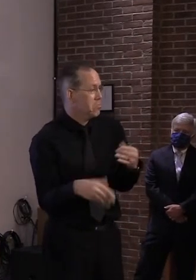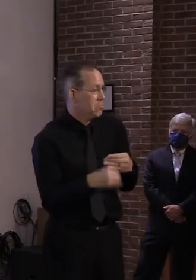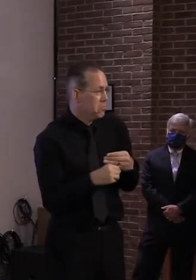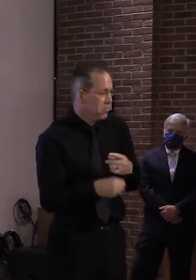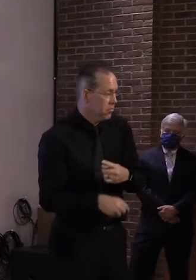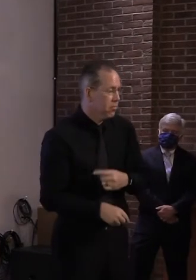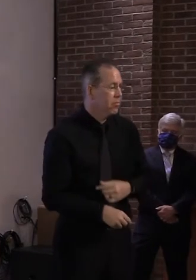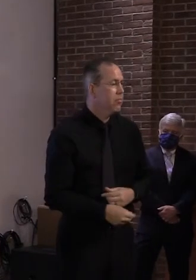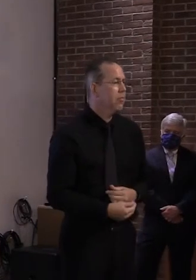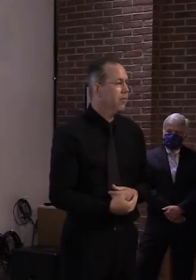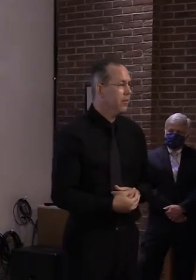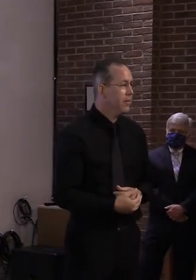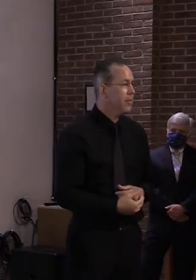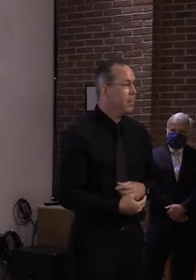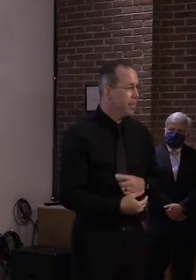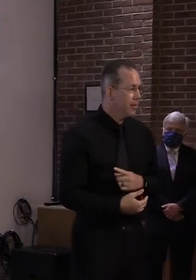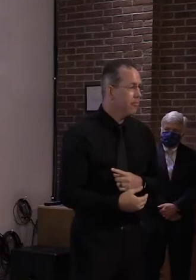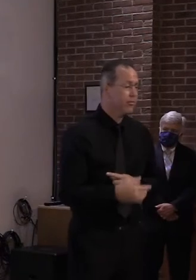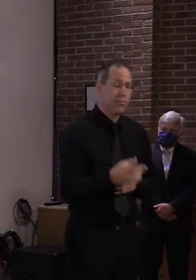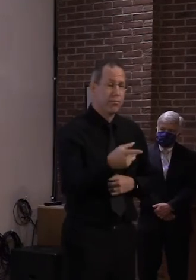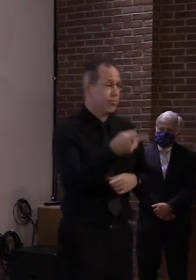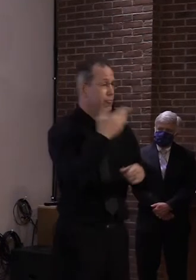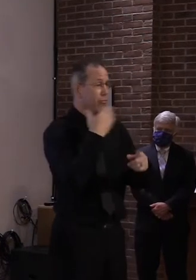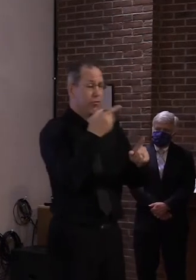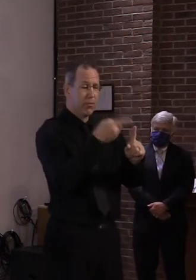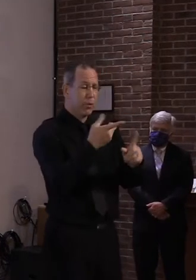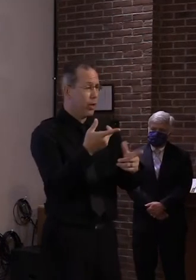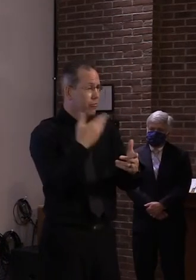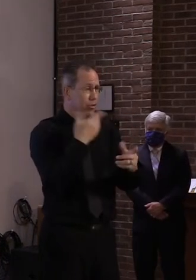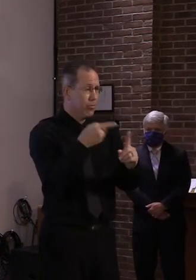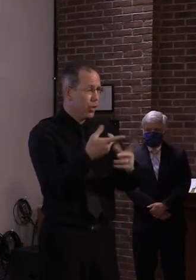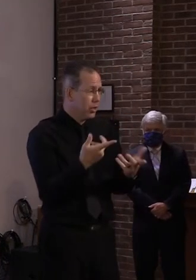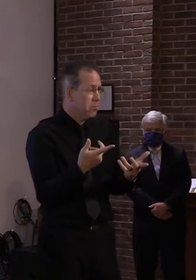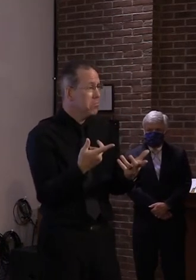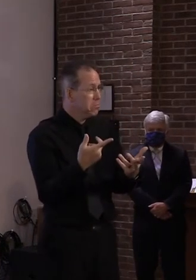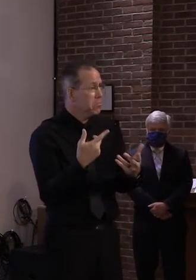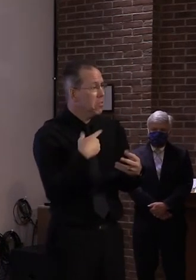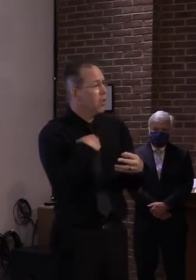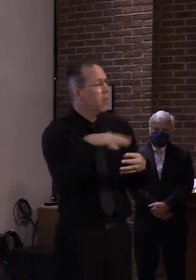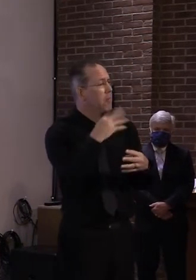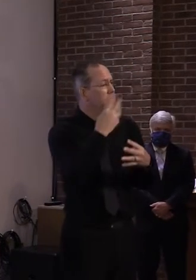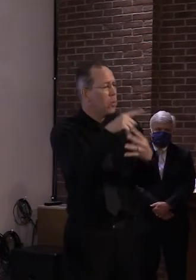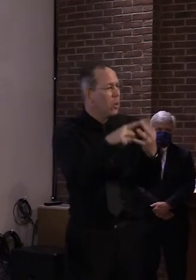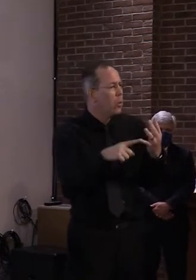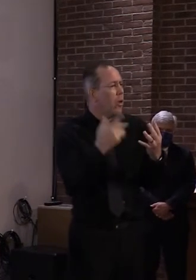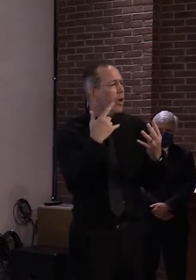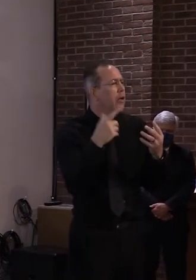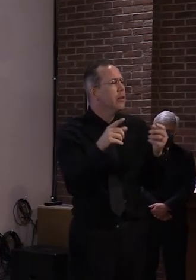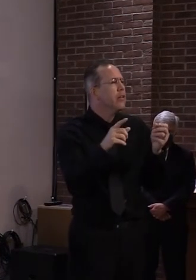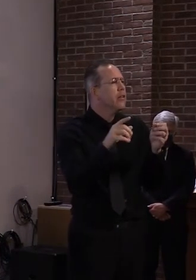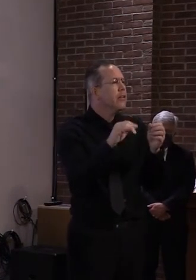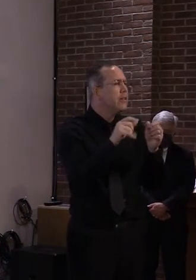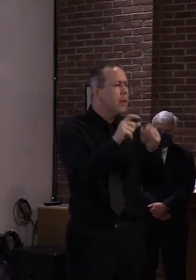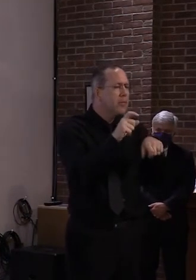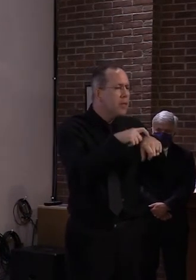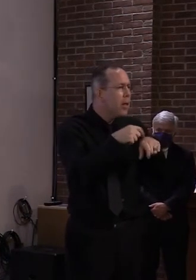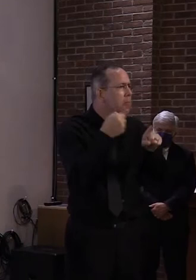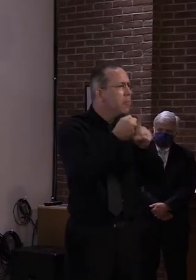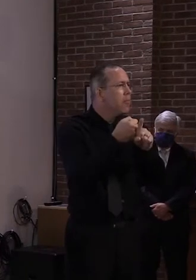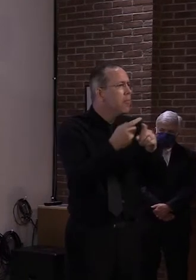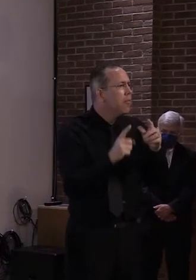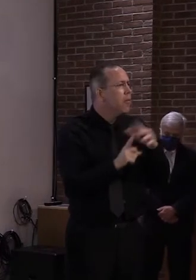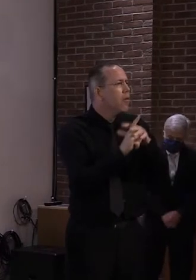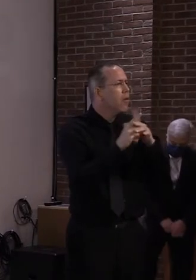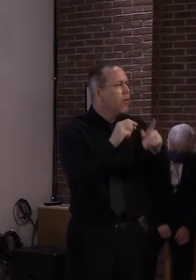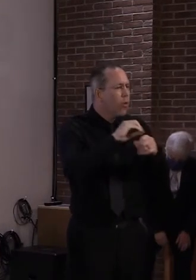key similarities. One is that the peaks, the timing of the peaks, were all relatively consistent. If you looked at the peaks around New England,